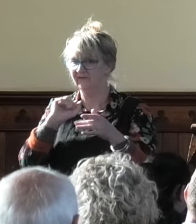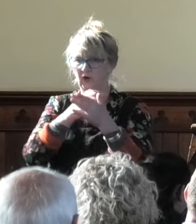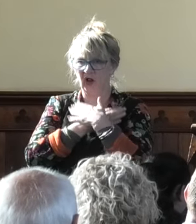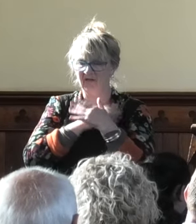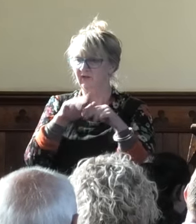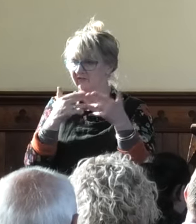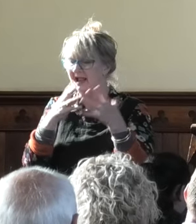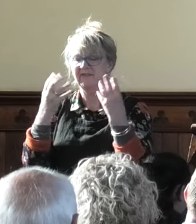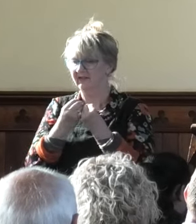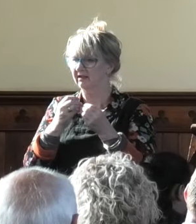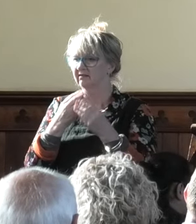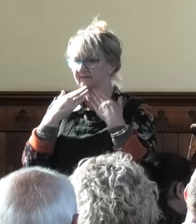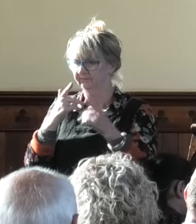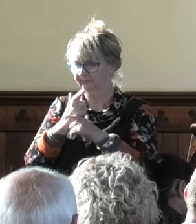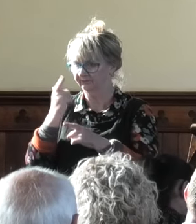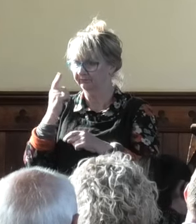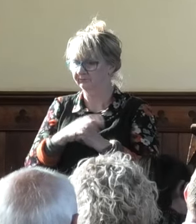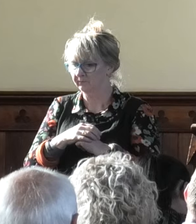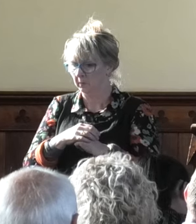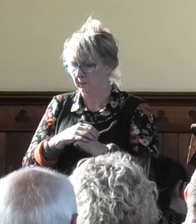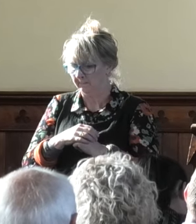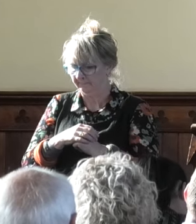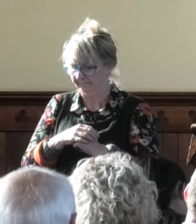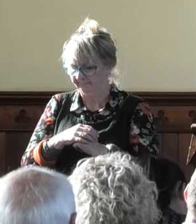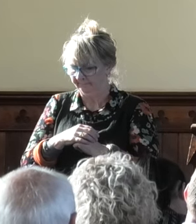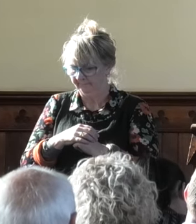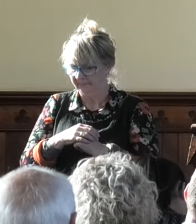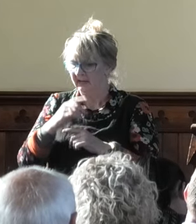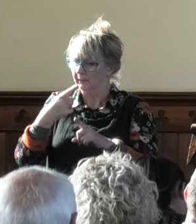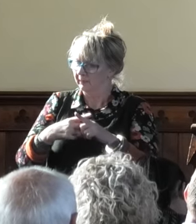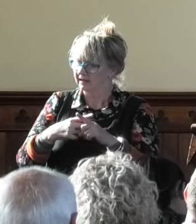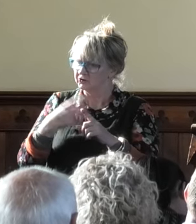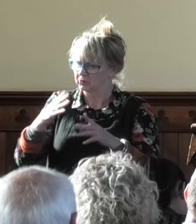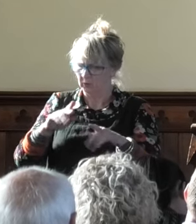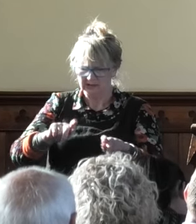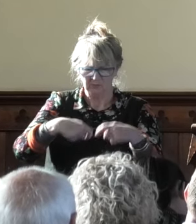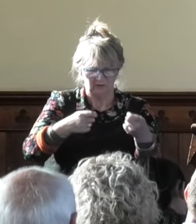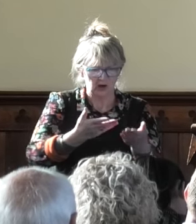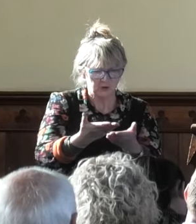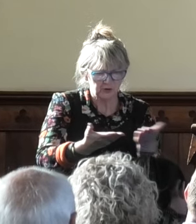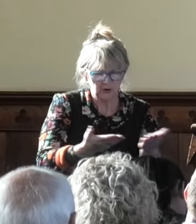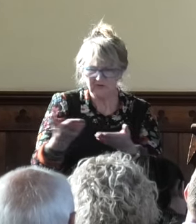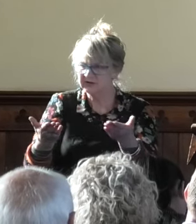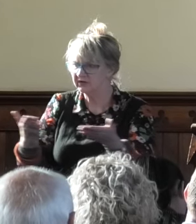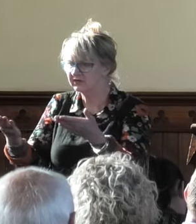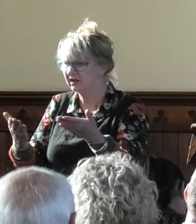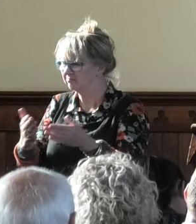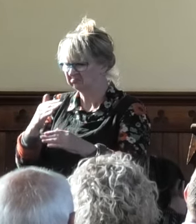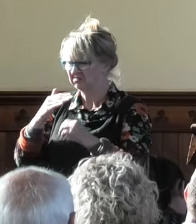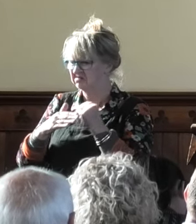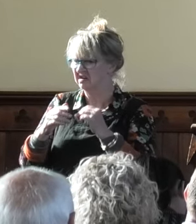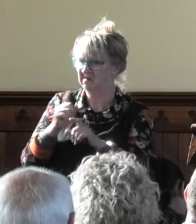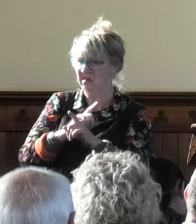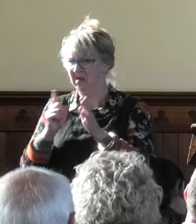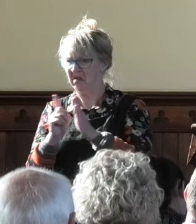experience of the gospel gave birth to acts of service. She was never one to push a social agenda or to try